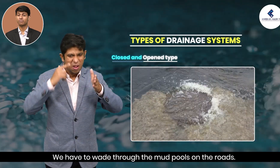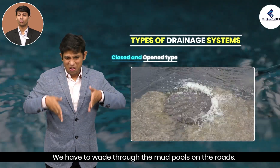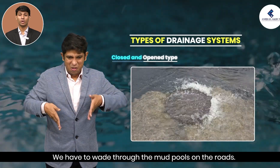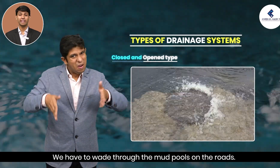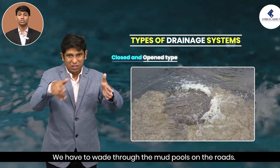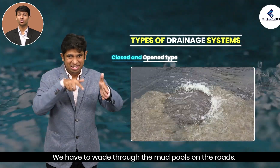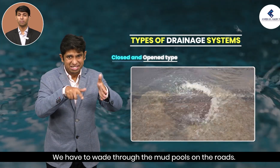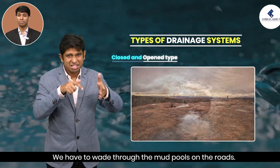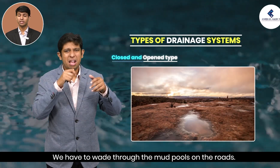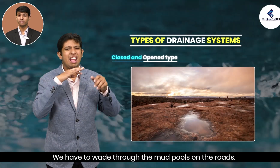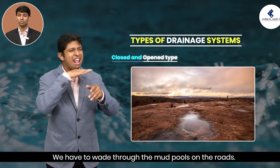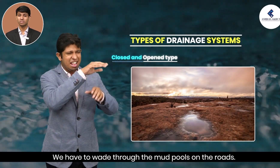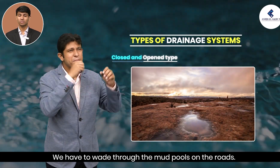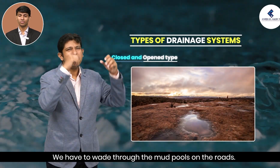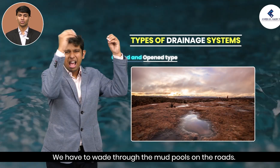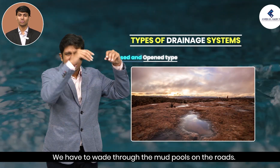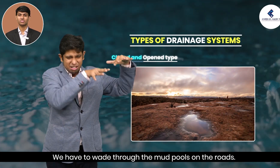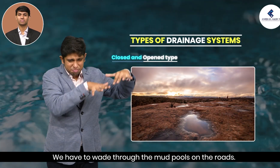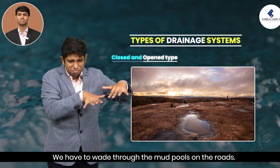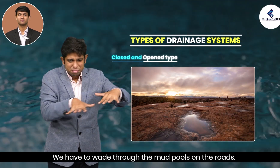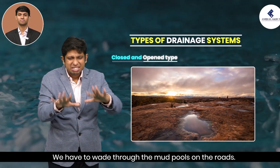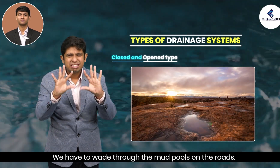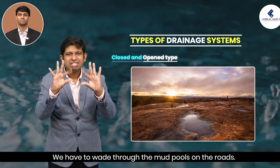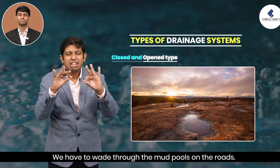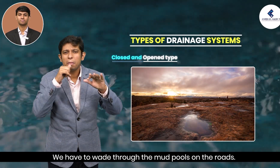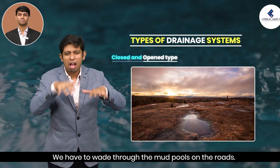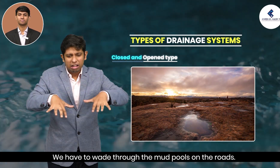We have to wade through the mud pools on the roads.